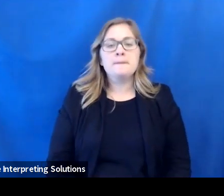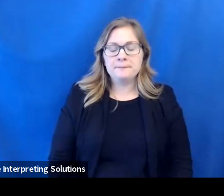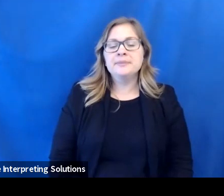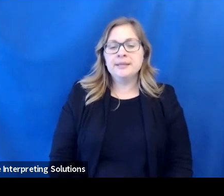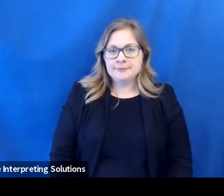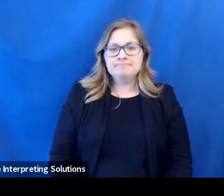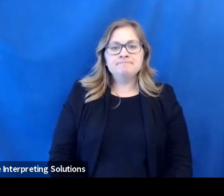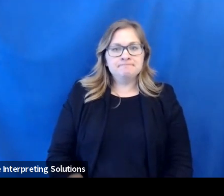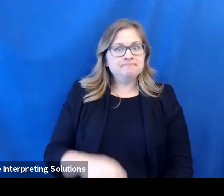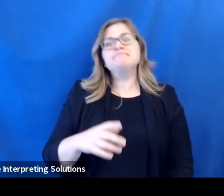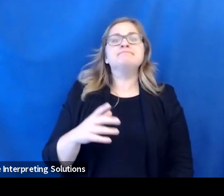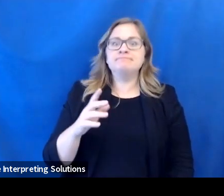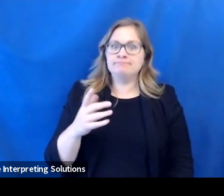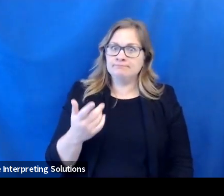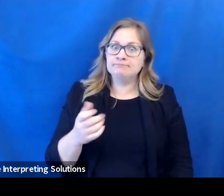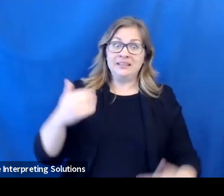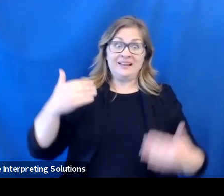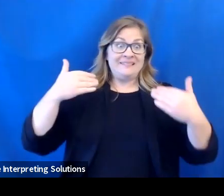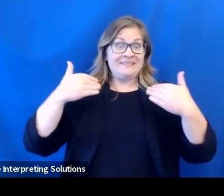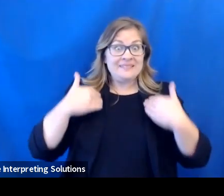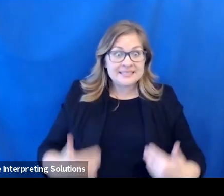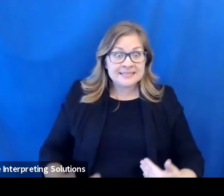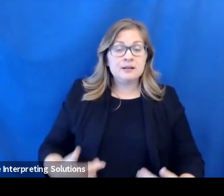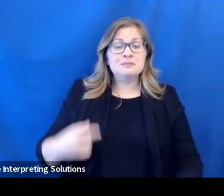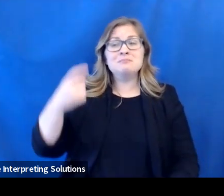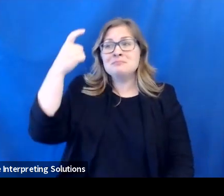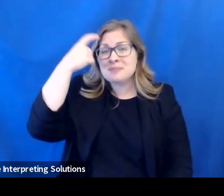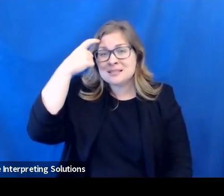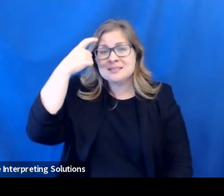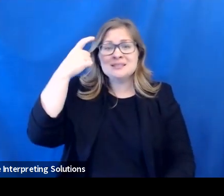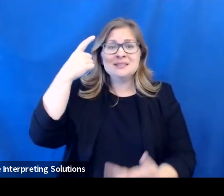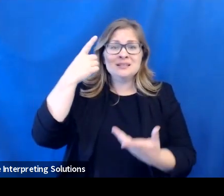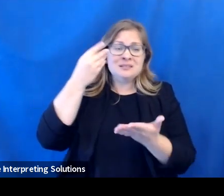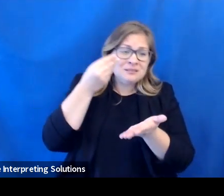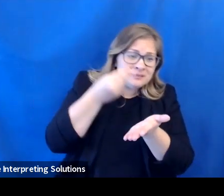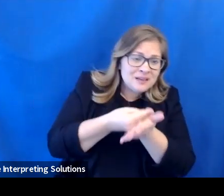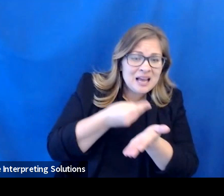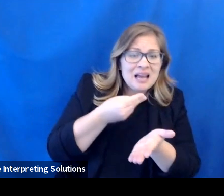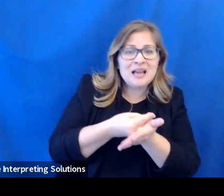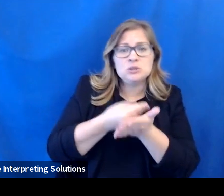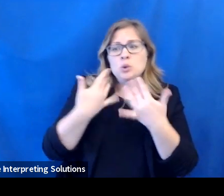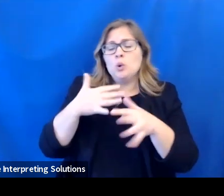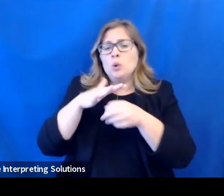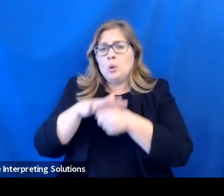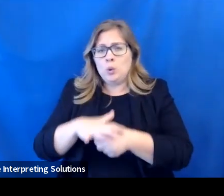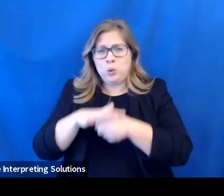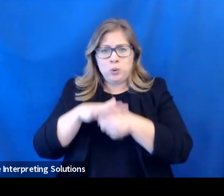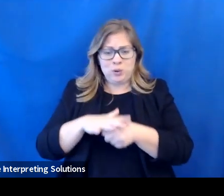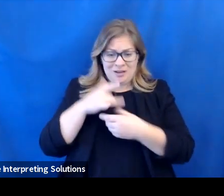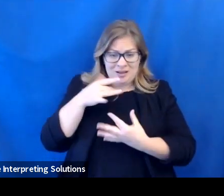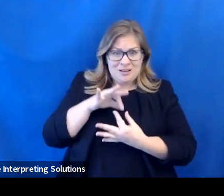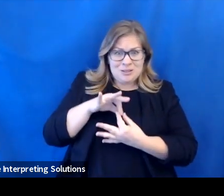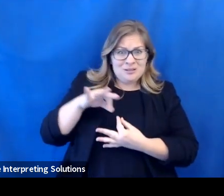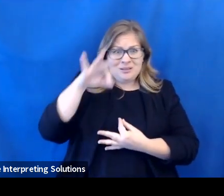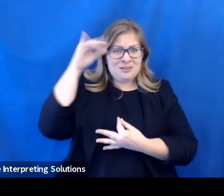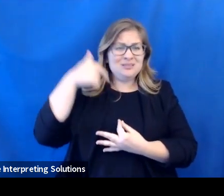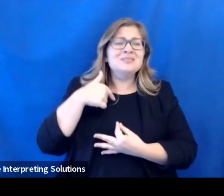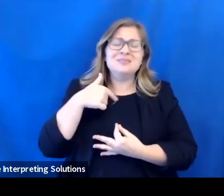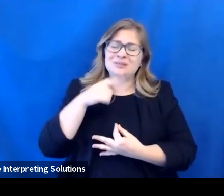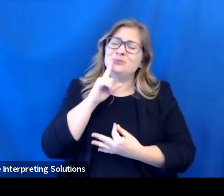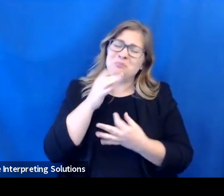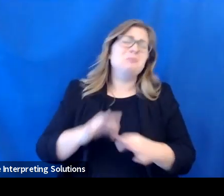mental, the financial, the psychological, and the spiritual part are important. And we're trying to